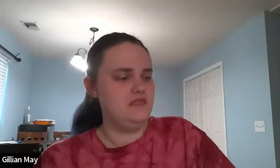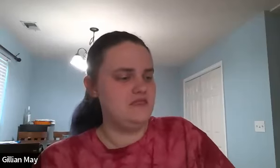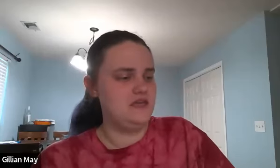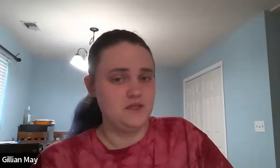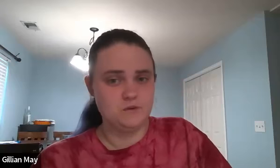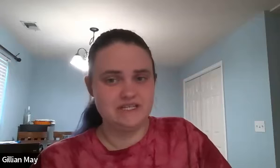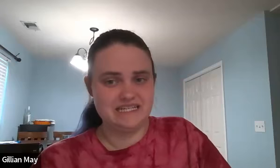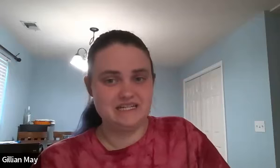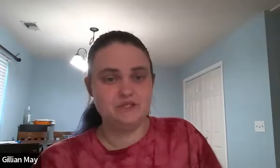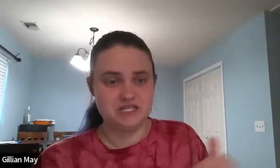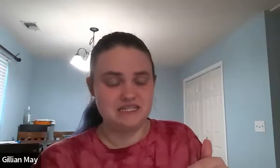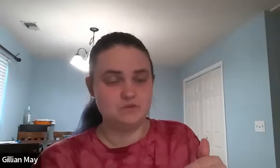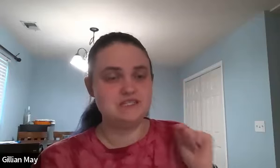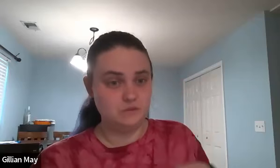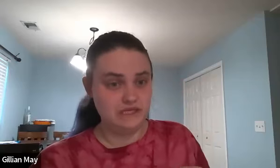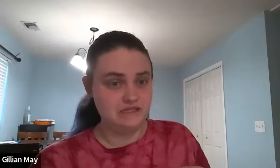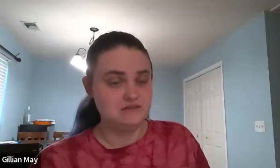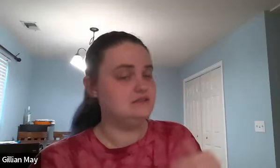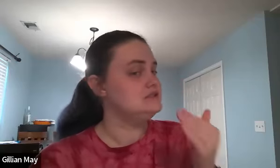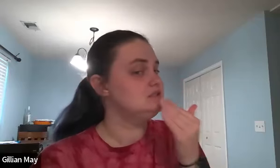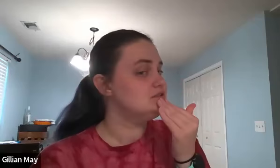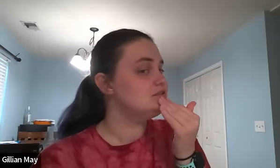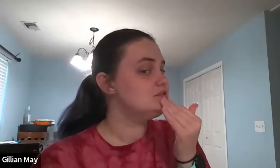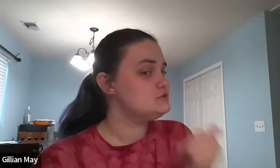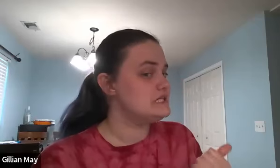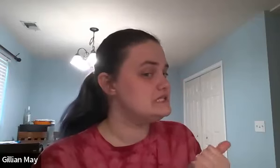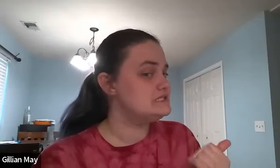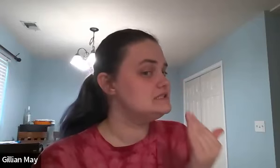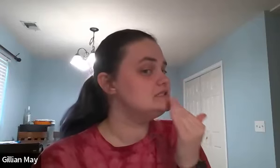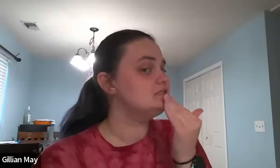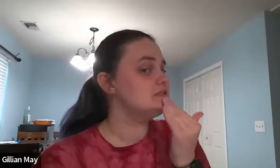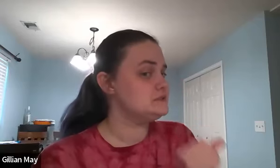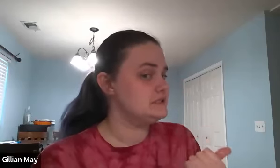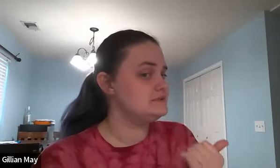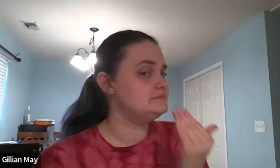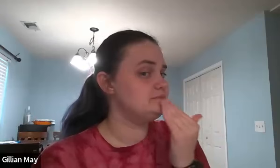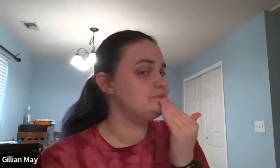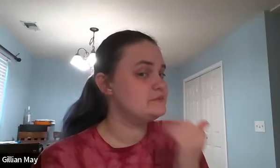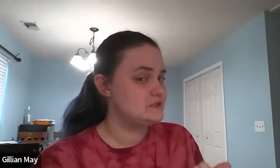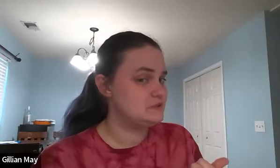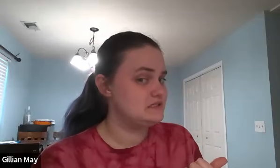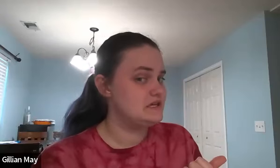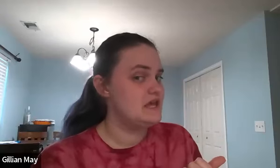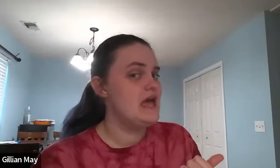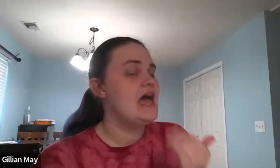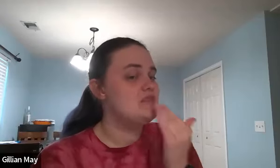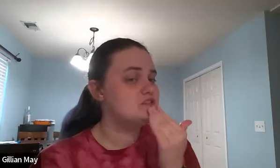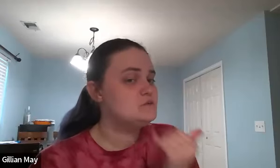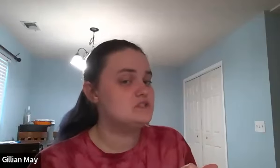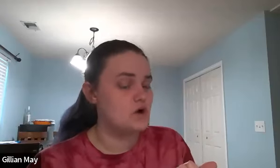Then the other one we just did was sweet. Sweet. Sweet. And this one is